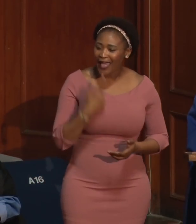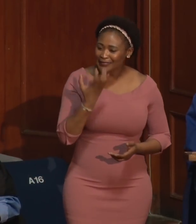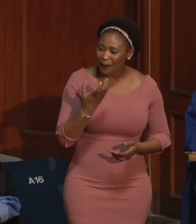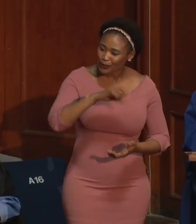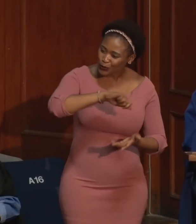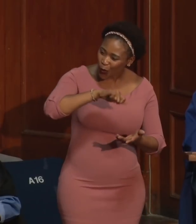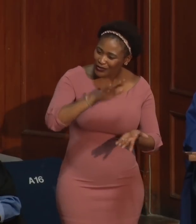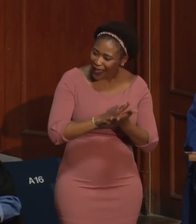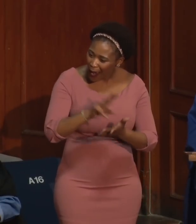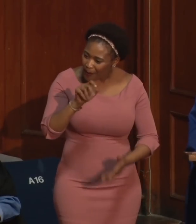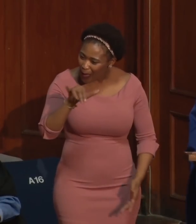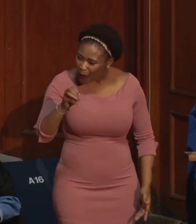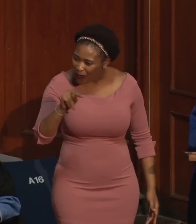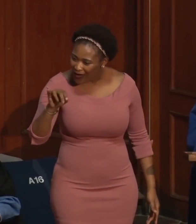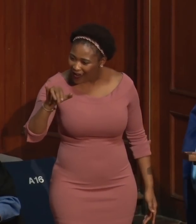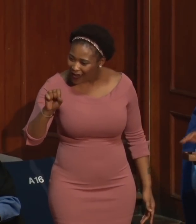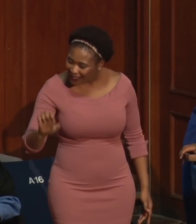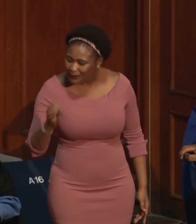congratulations, kuzoba mnandi ekhaya.